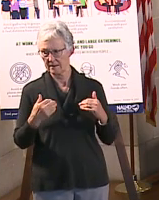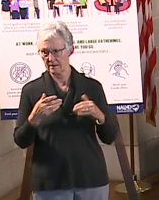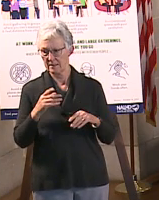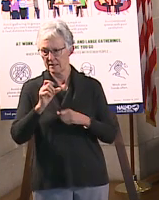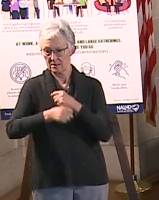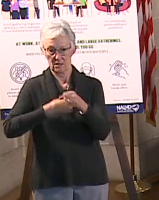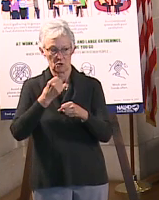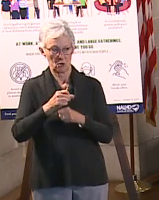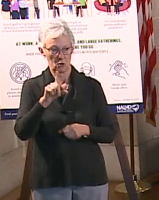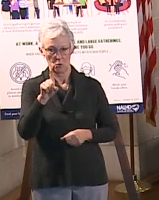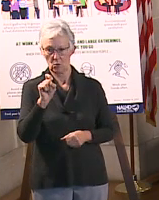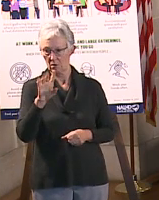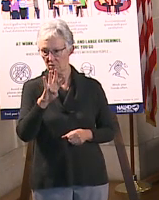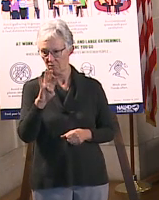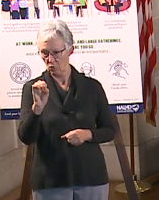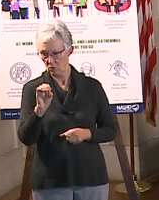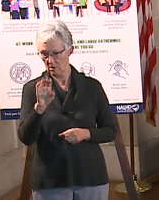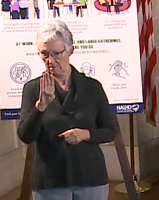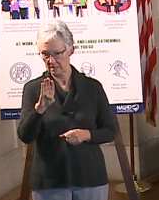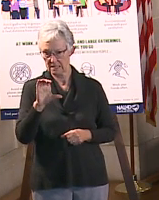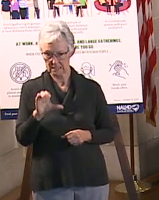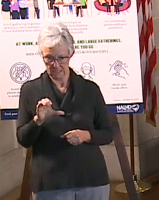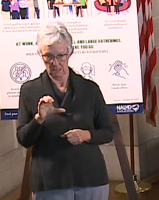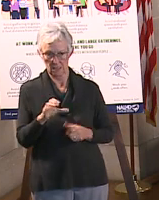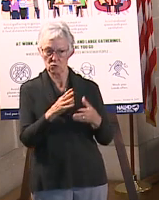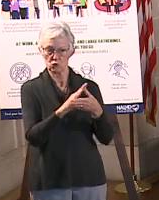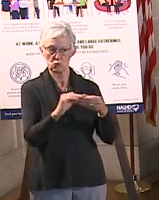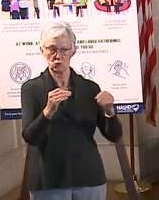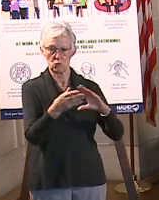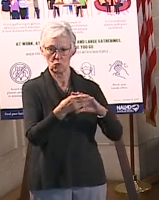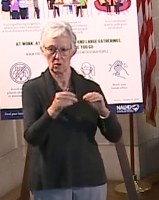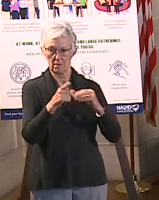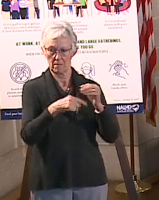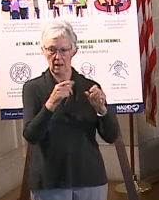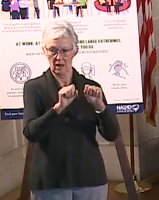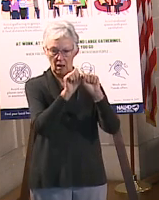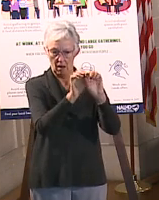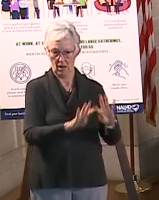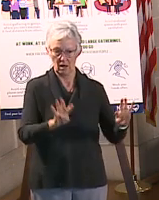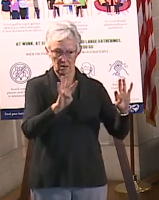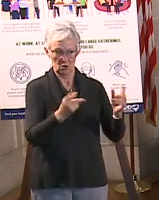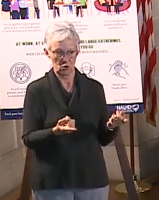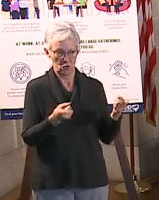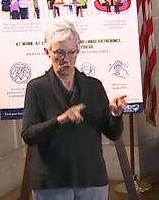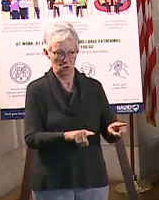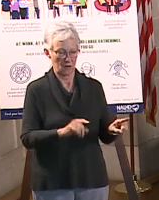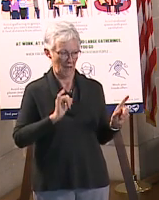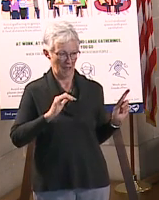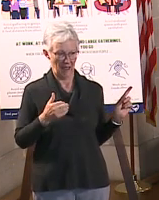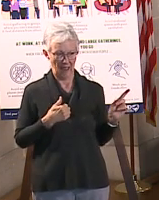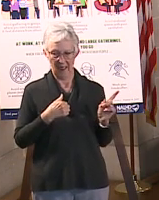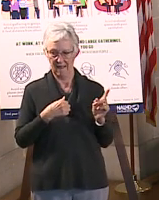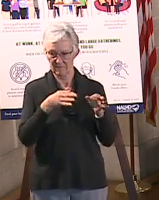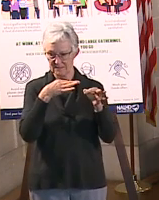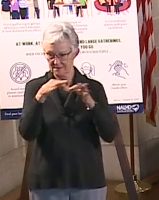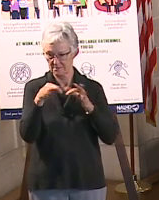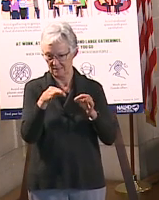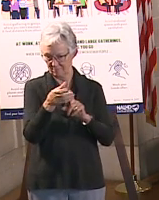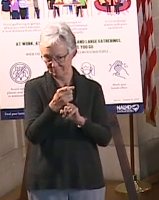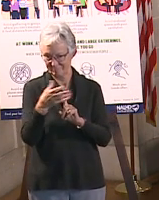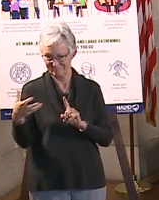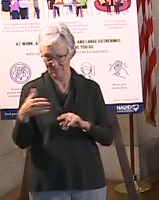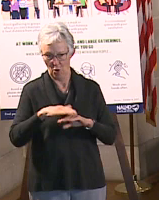BCE, the story of Hanukkah occurred. In case you want some details, we have it printed out for you, so we'll be able to pass them